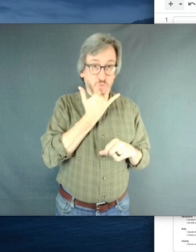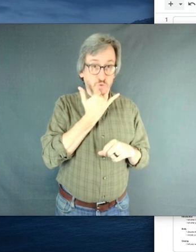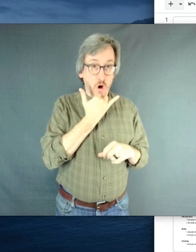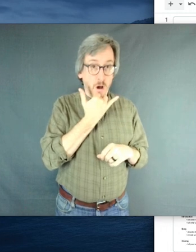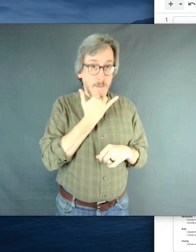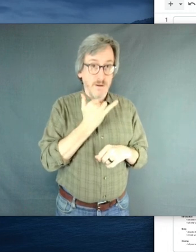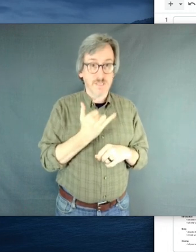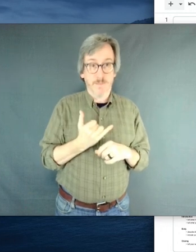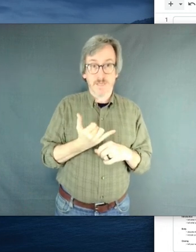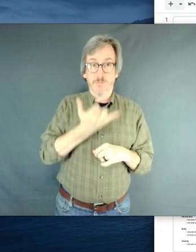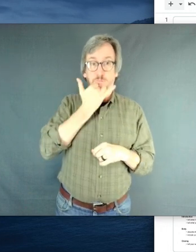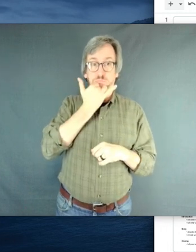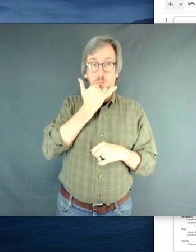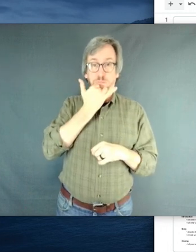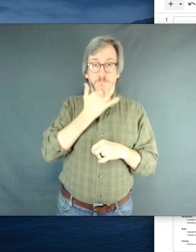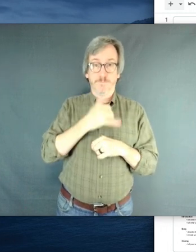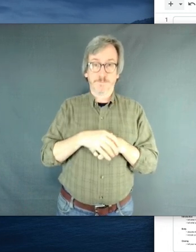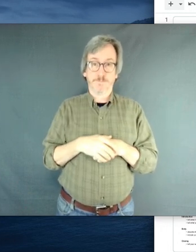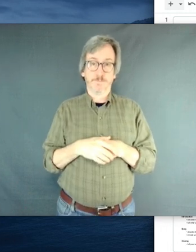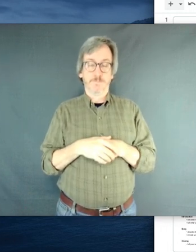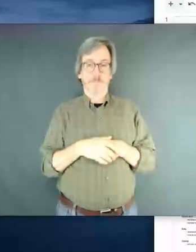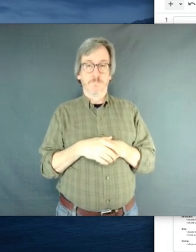was wrong about some assumption.